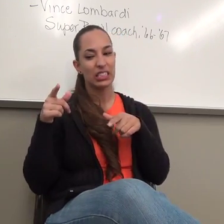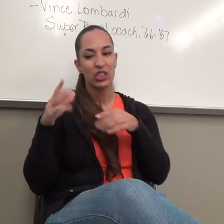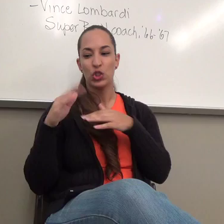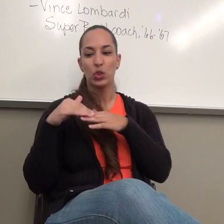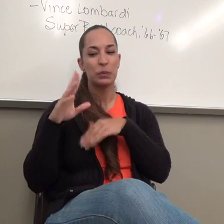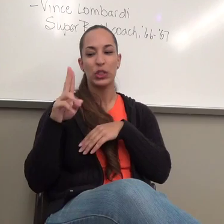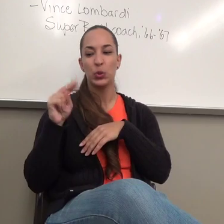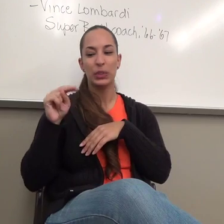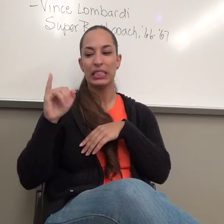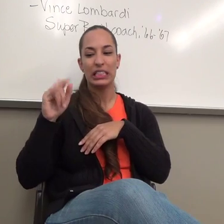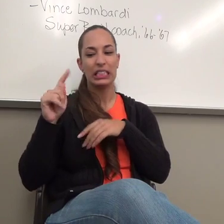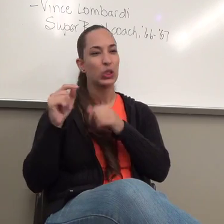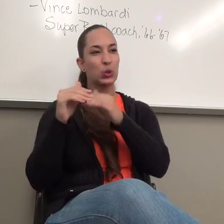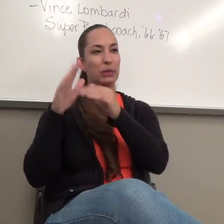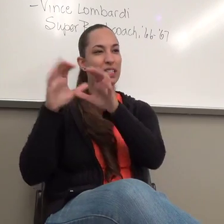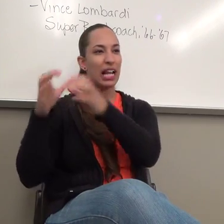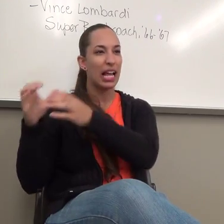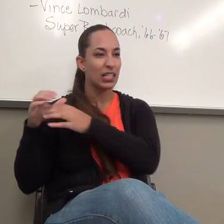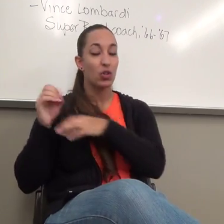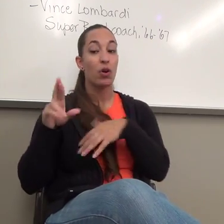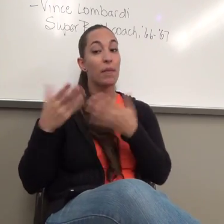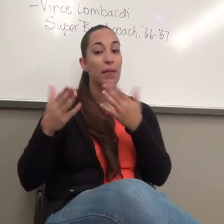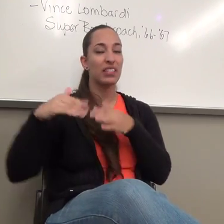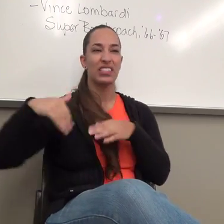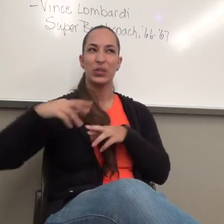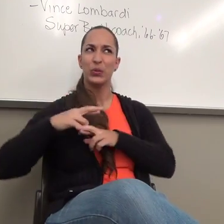just aren't ready to do this.